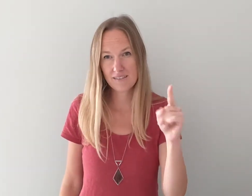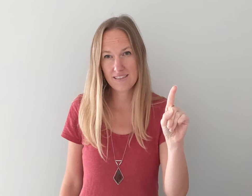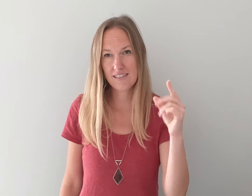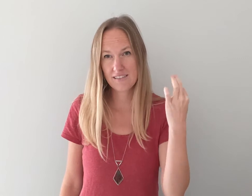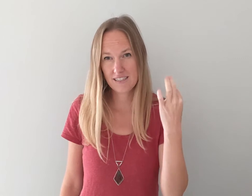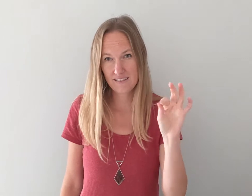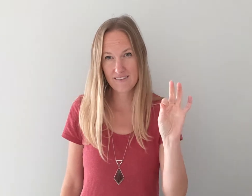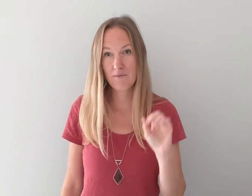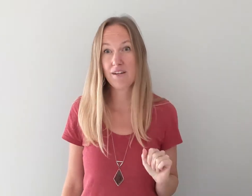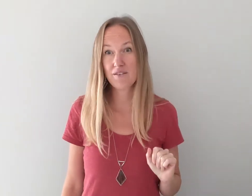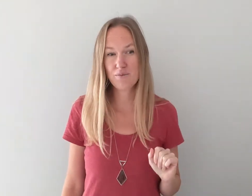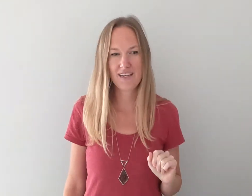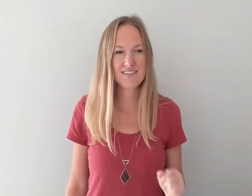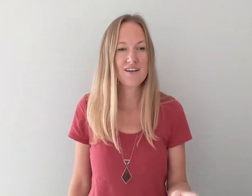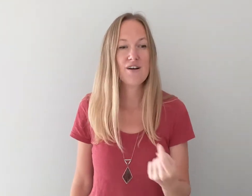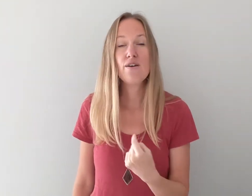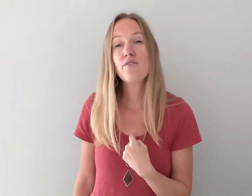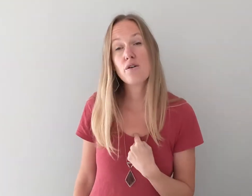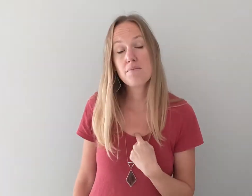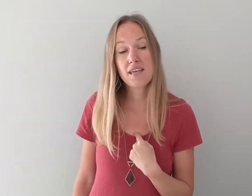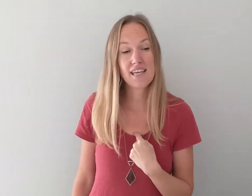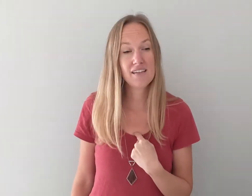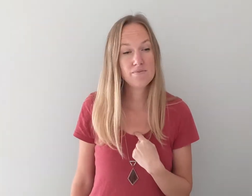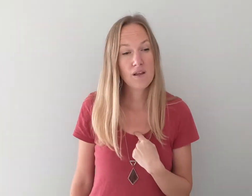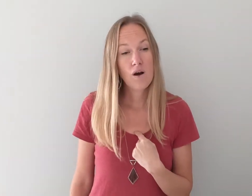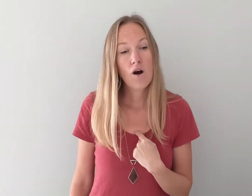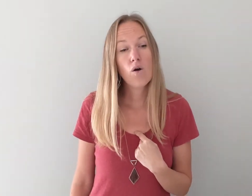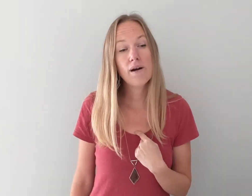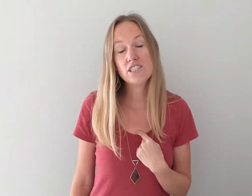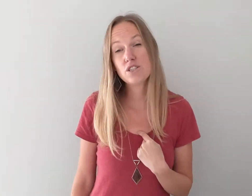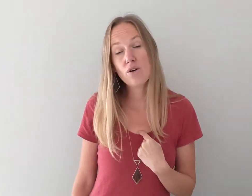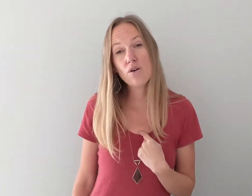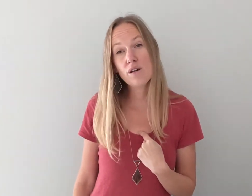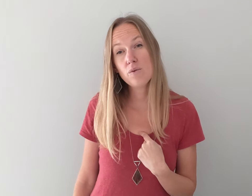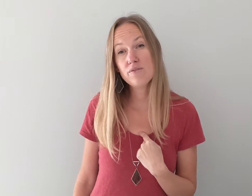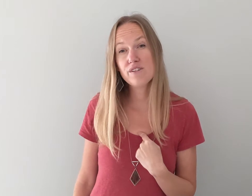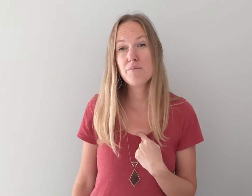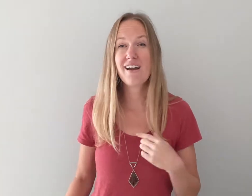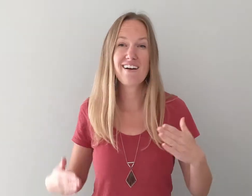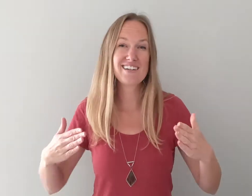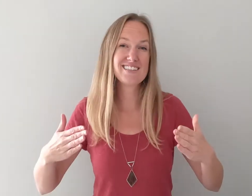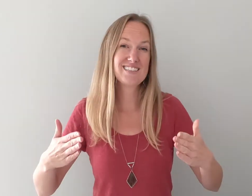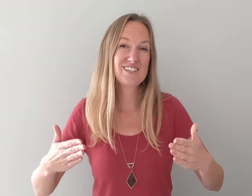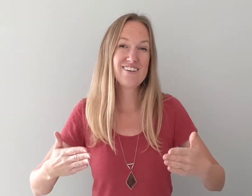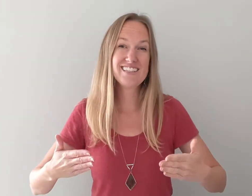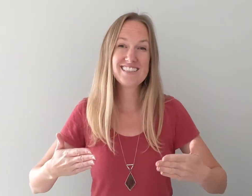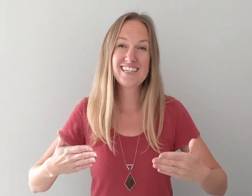it's either done one of those ways. For me, oh, what joy will fill my heart. Joy is like